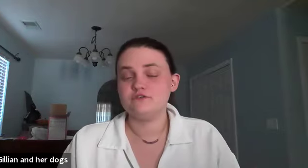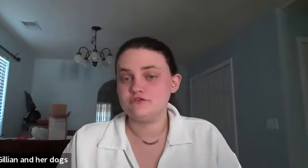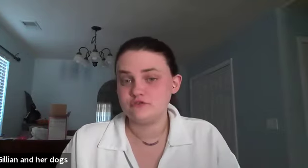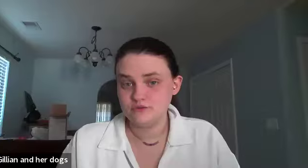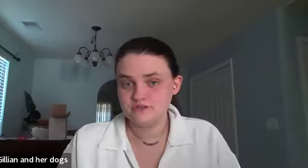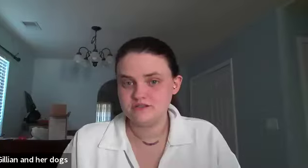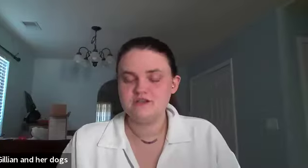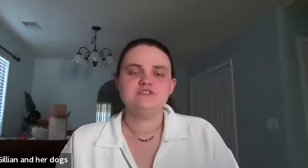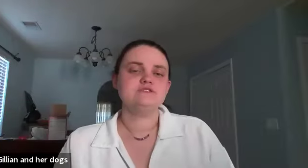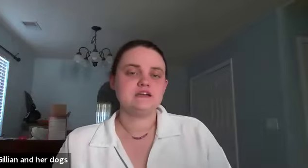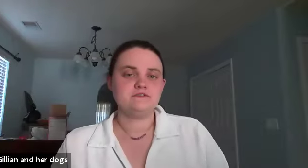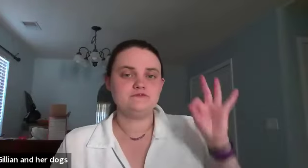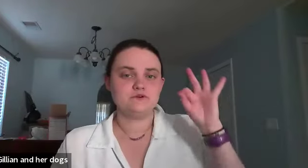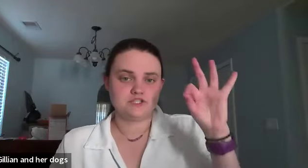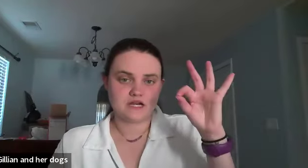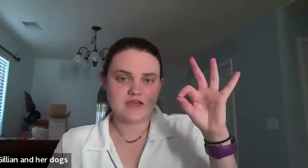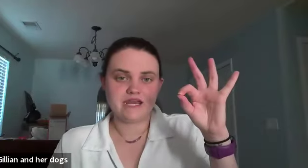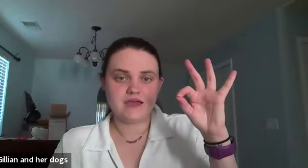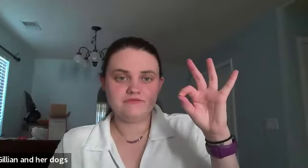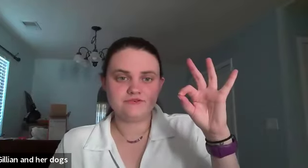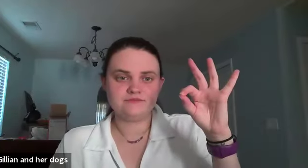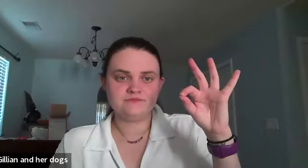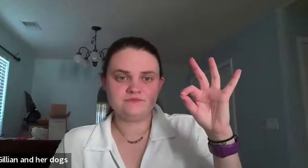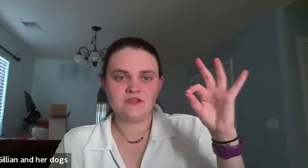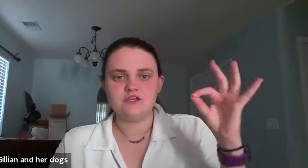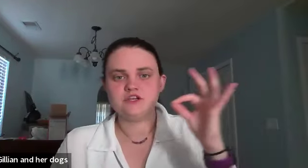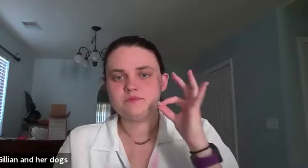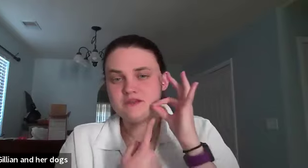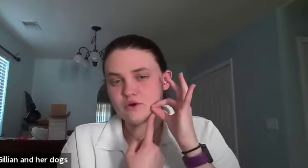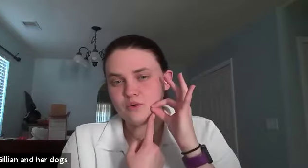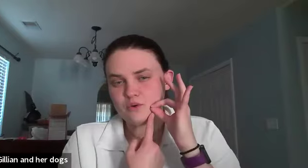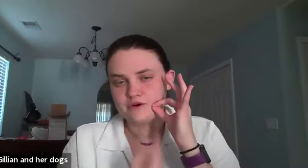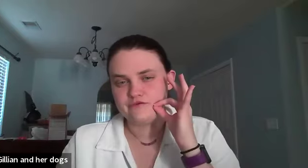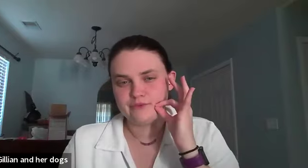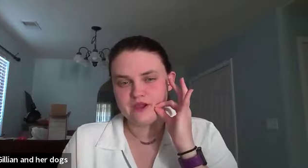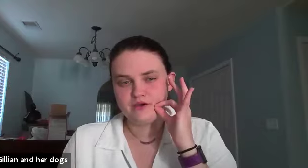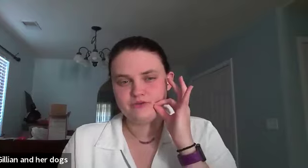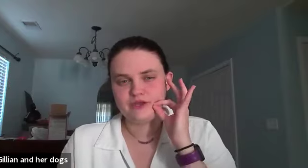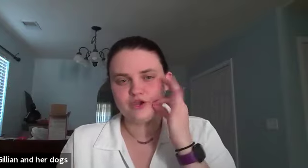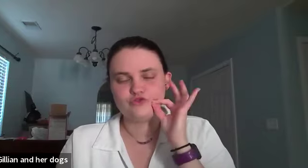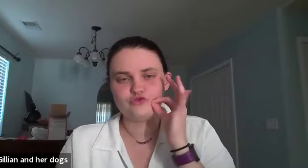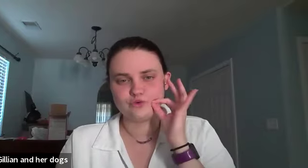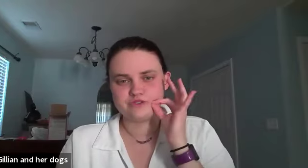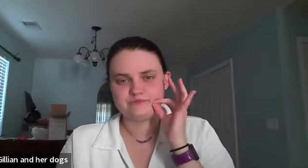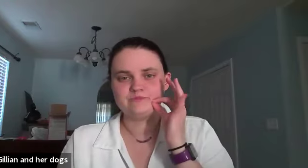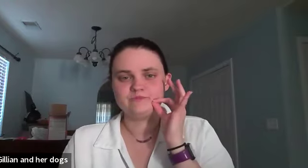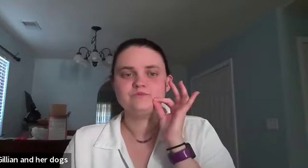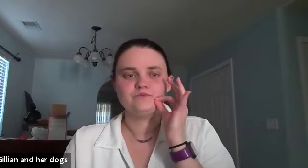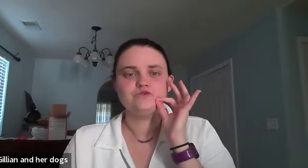for fruit. So the sign for fruit is you're going to have an F. You're going to put it at the corner of your mouth and go fruit.